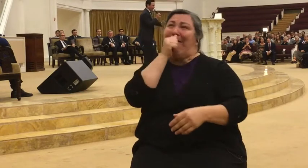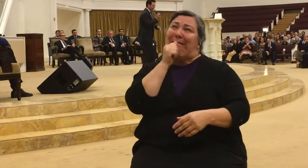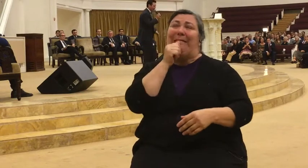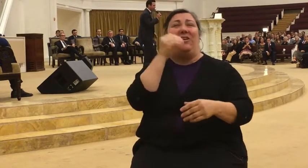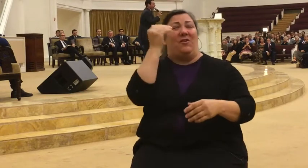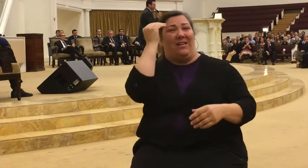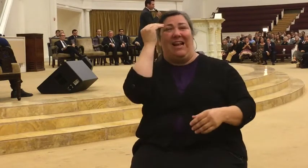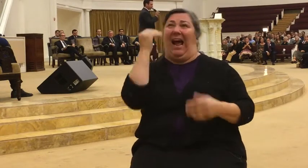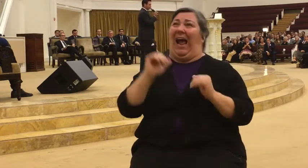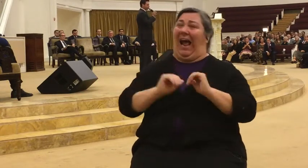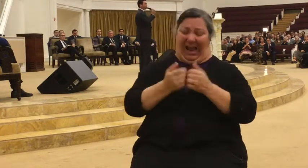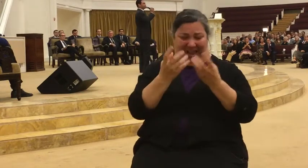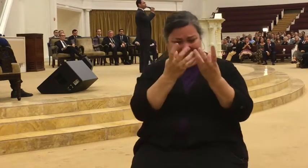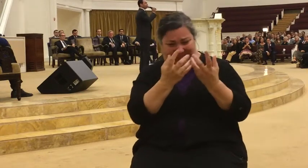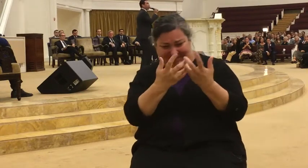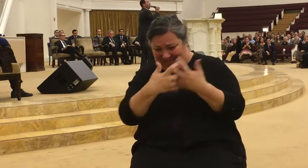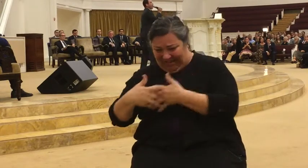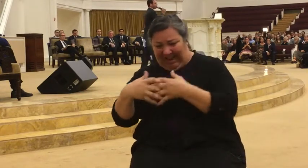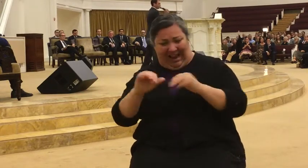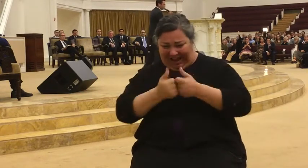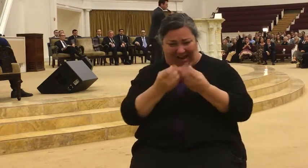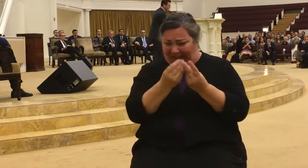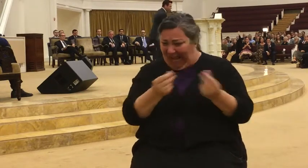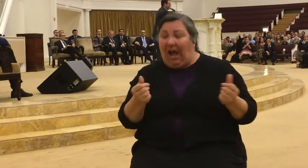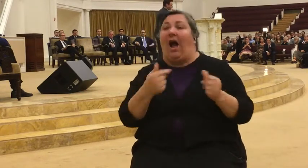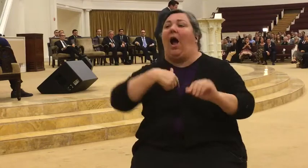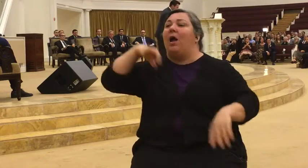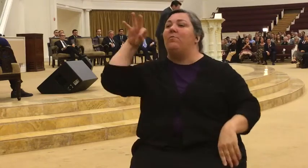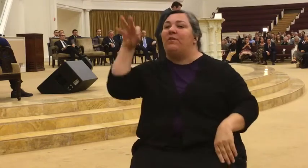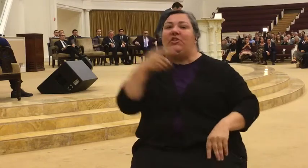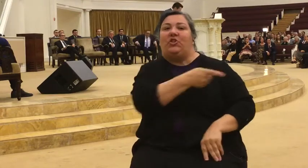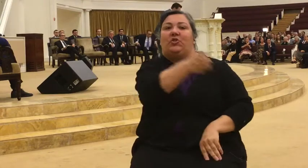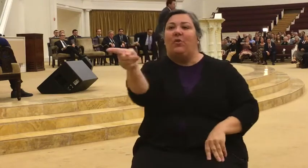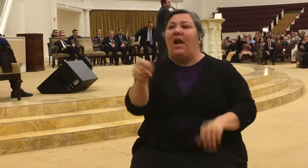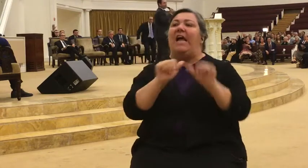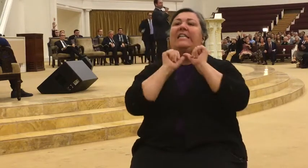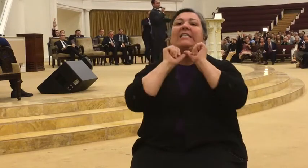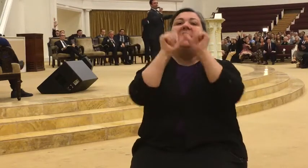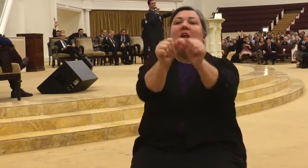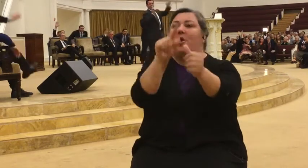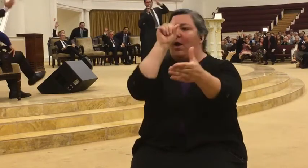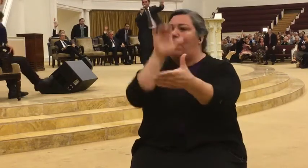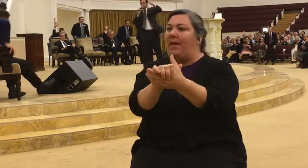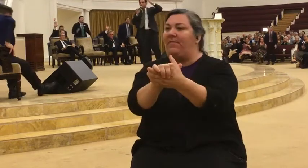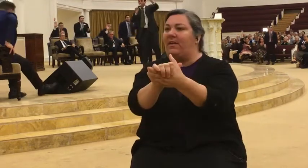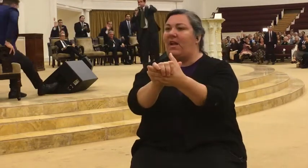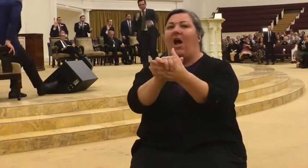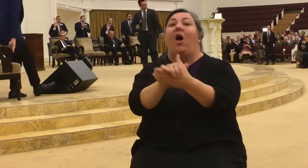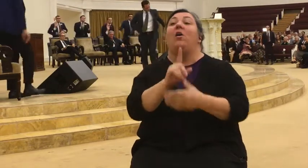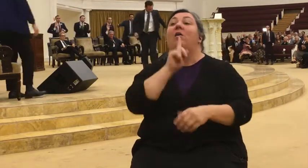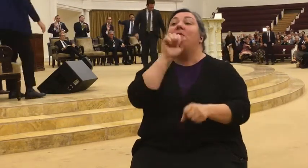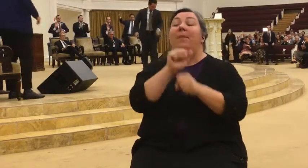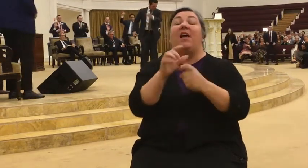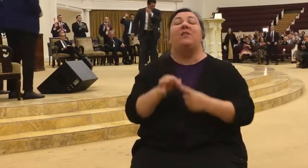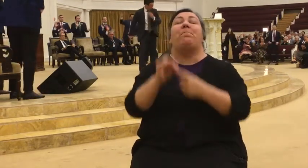going to pan out. I've come to preach to you on a Sunday night. Keep believing, because there is a special